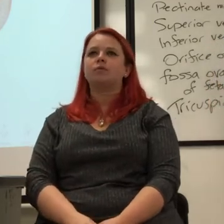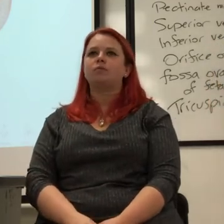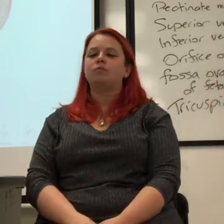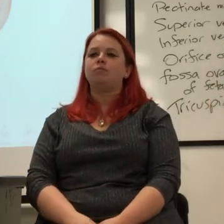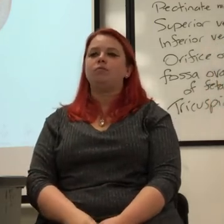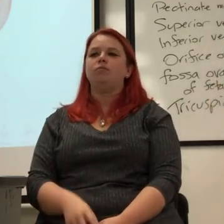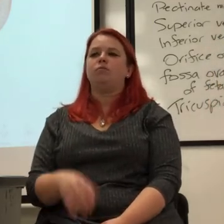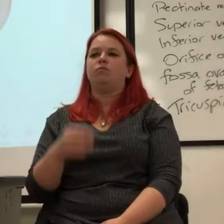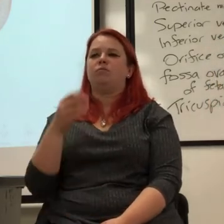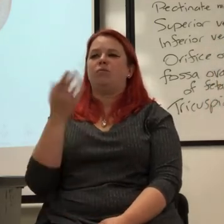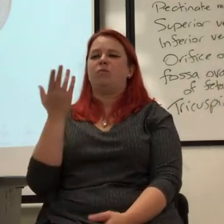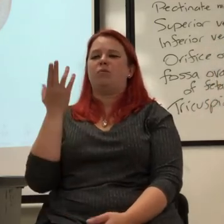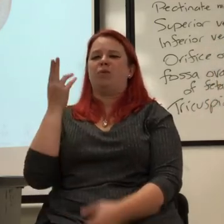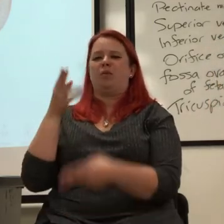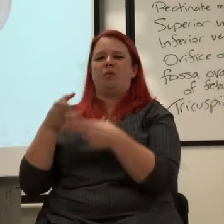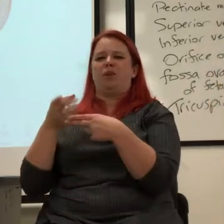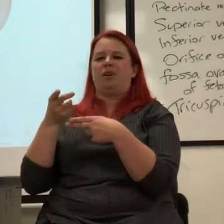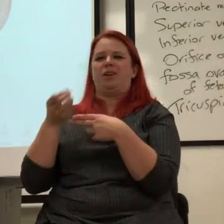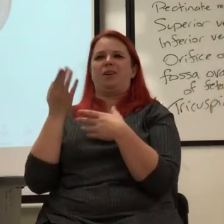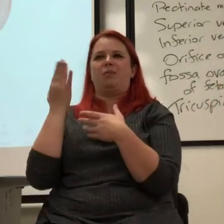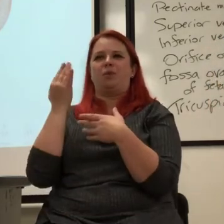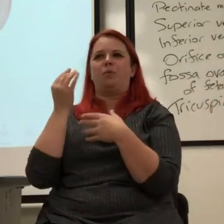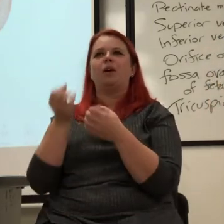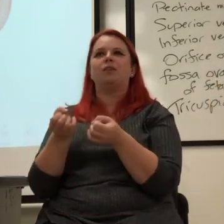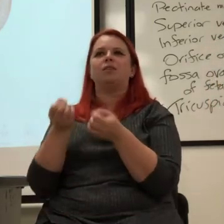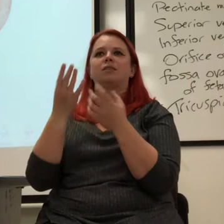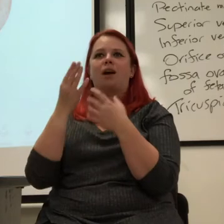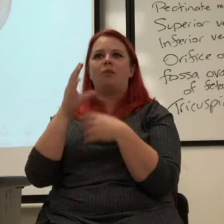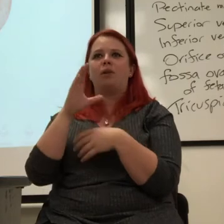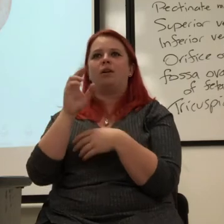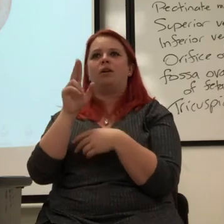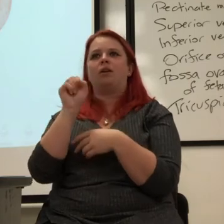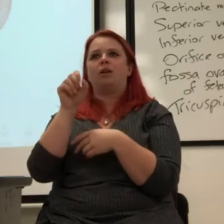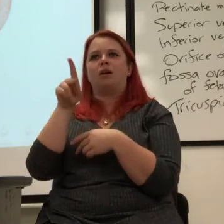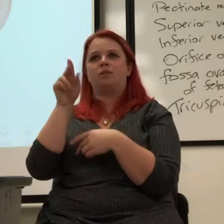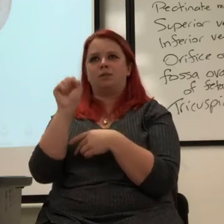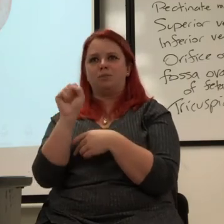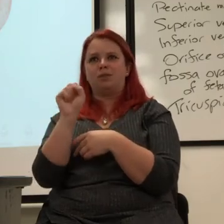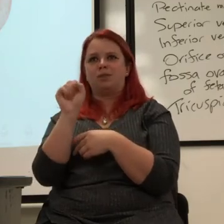Named for the number of cusps, three.